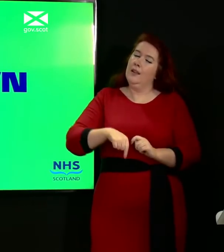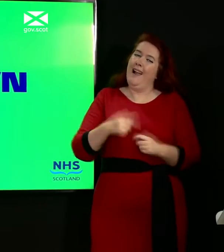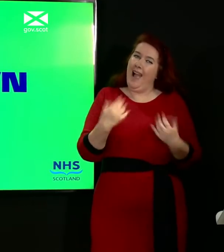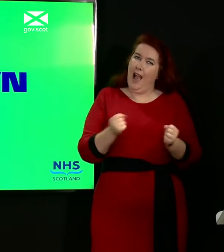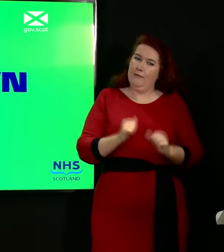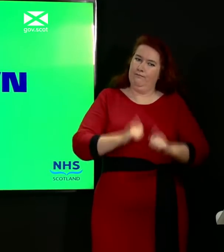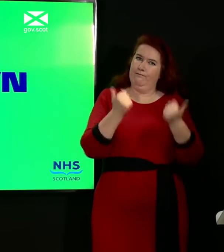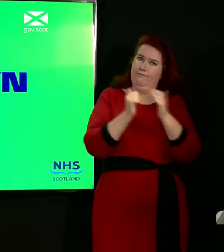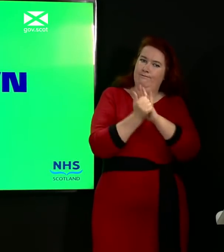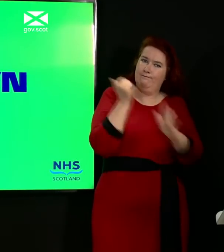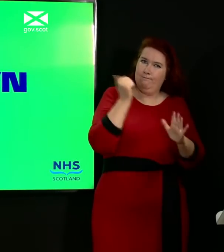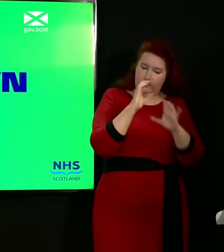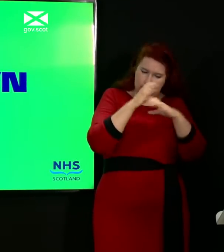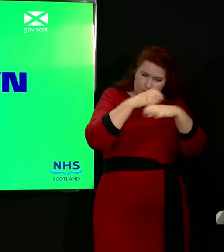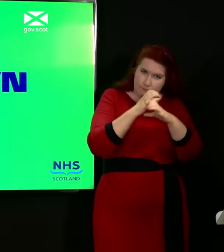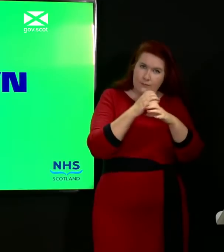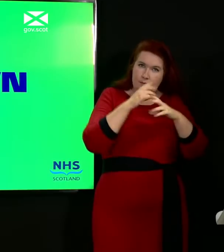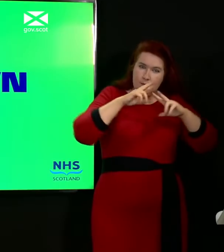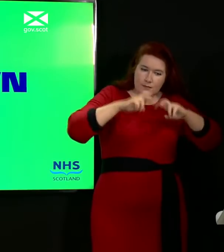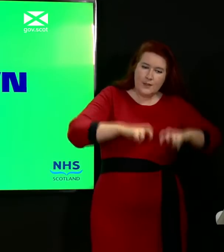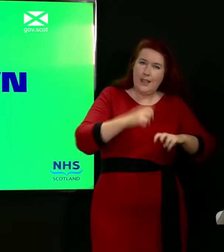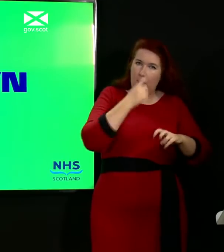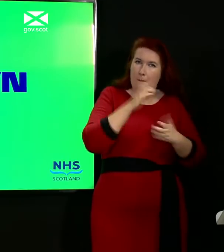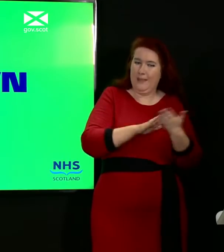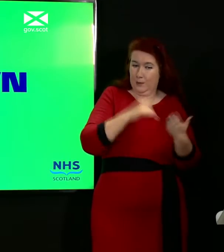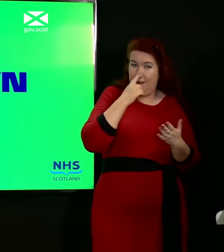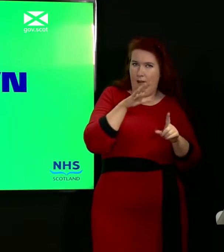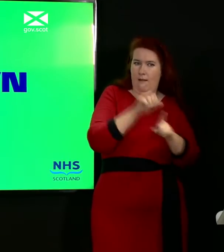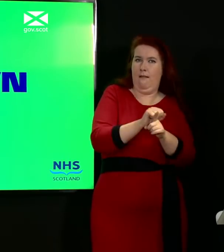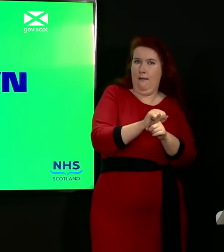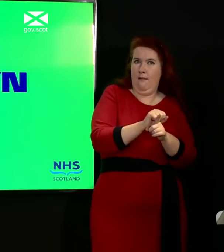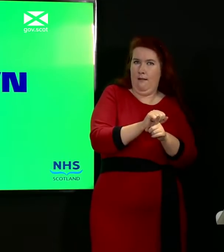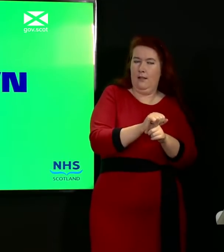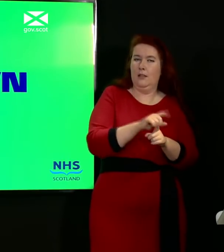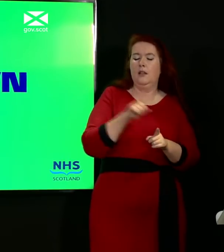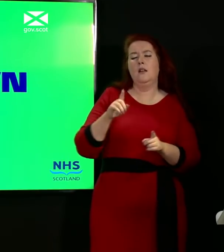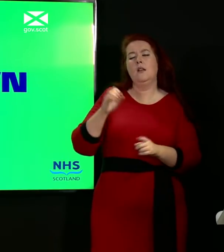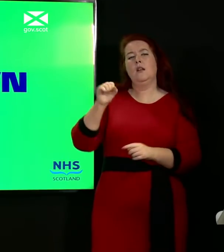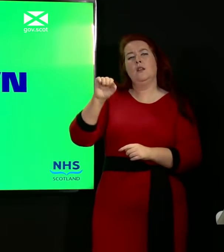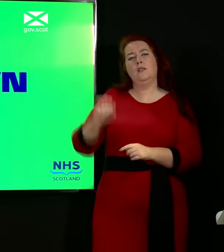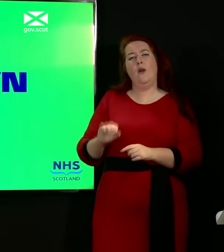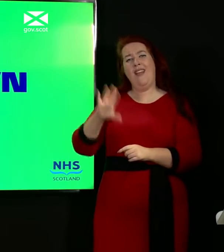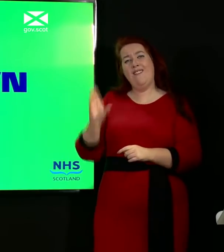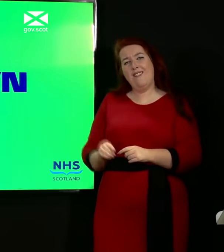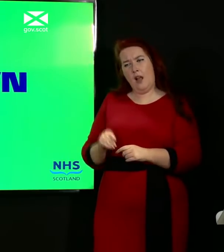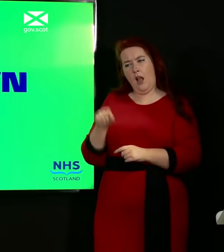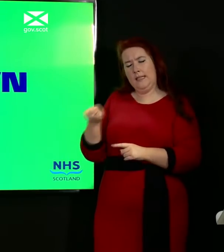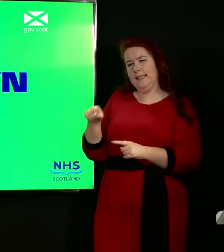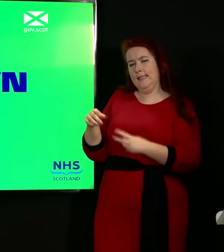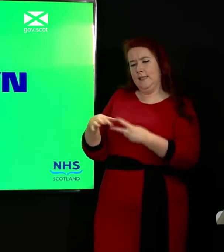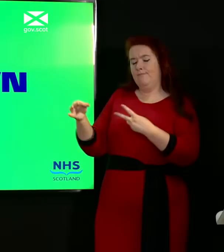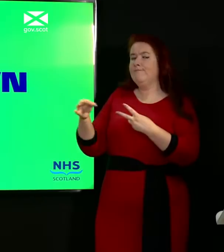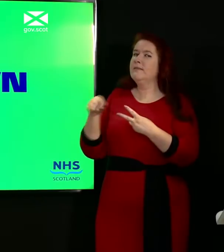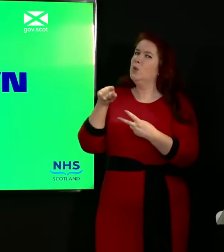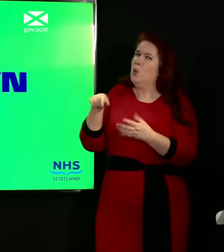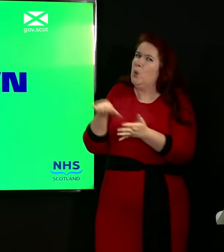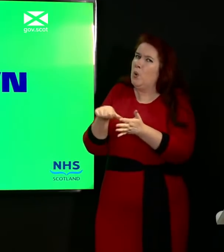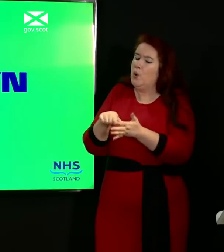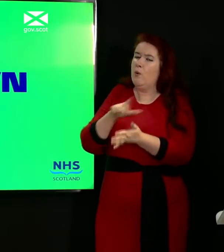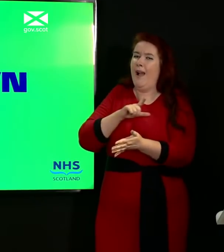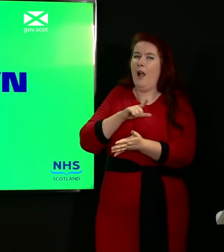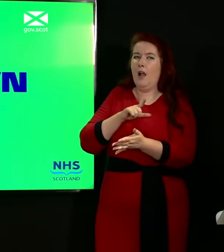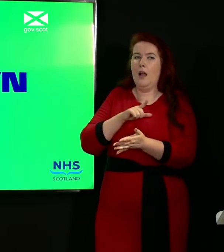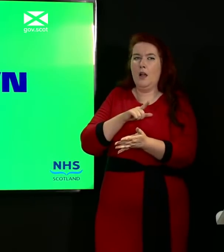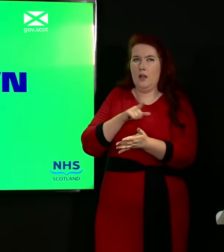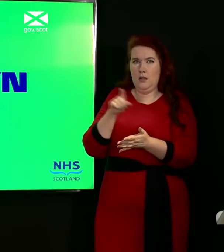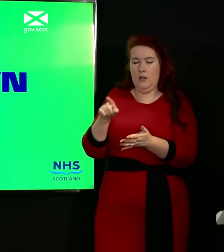our genomic sequencing work. The South African variant is a bit of a challenge because you can't find it